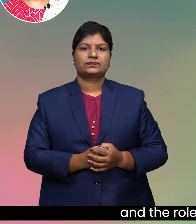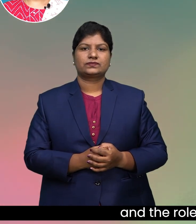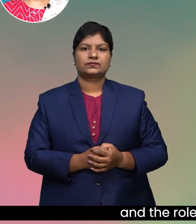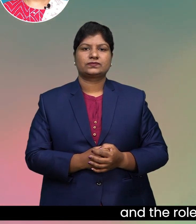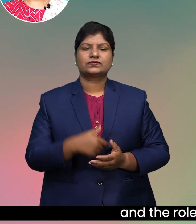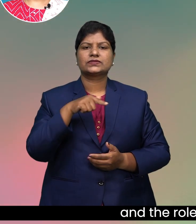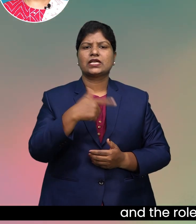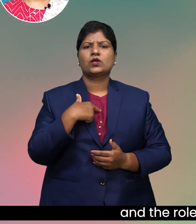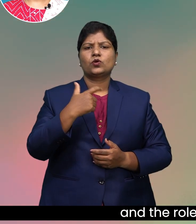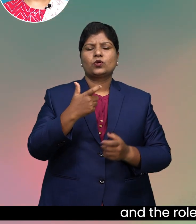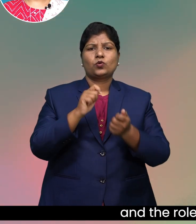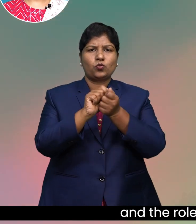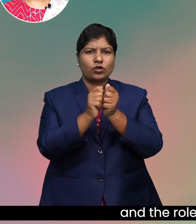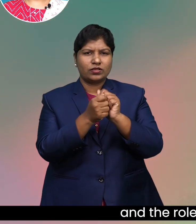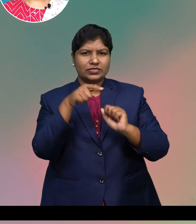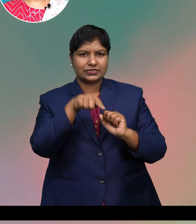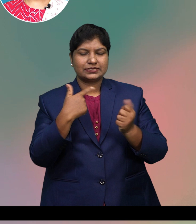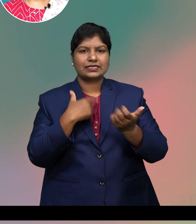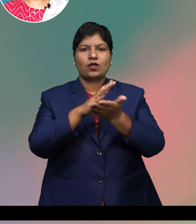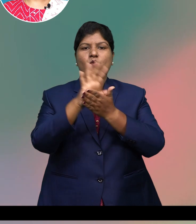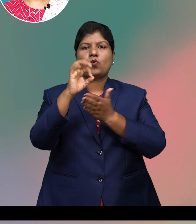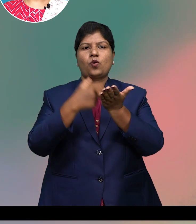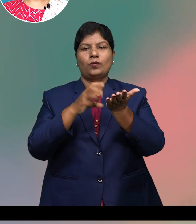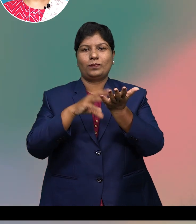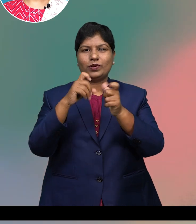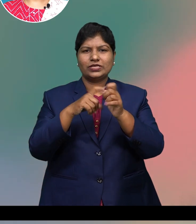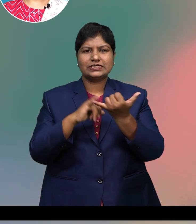and the role of hormones in the table given here.